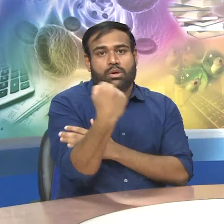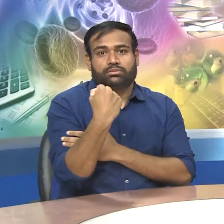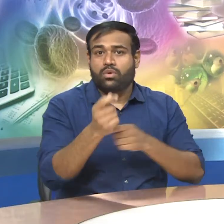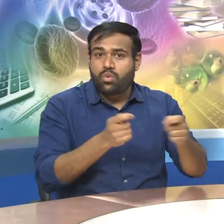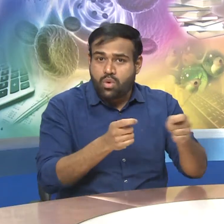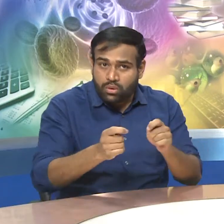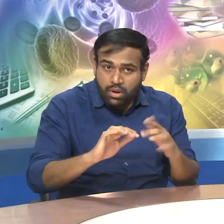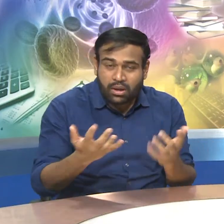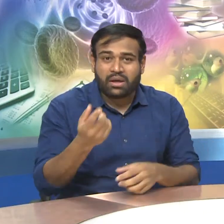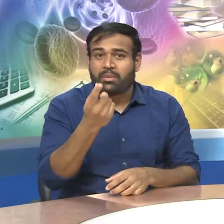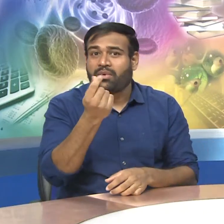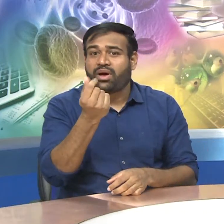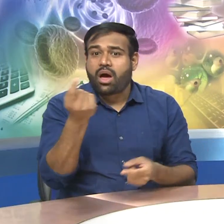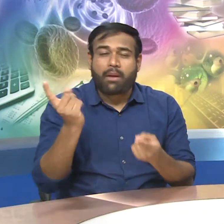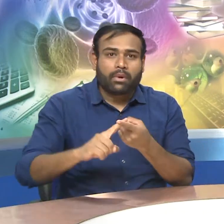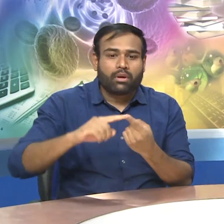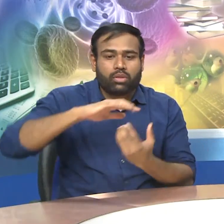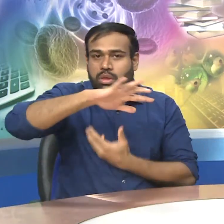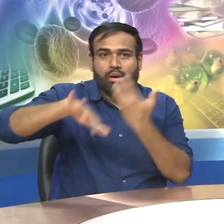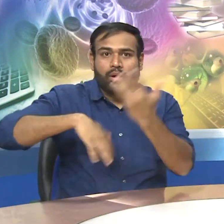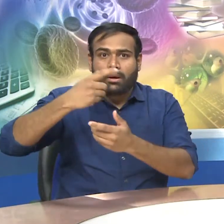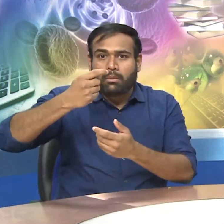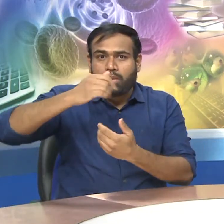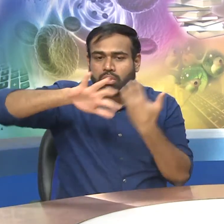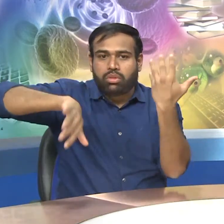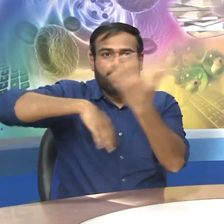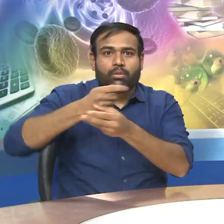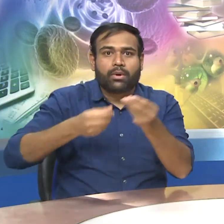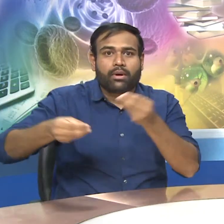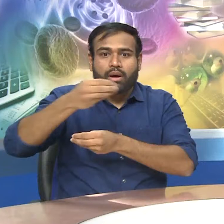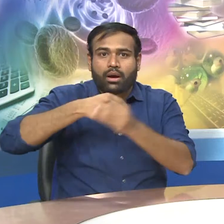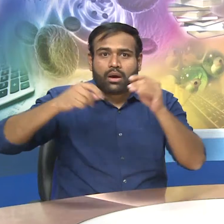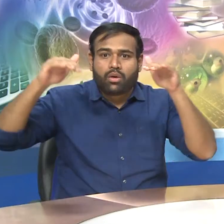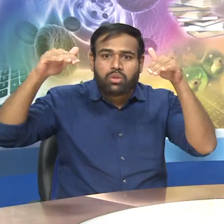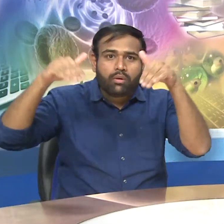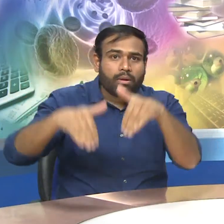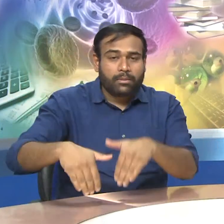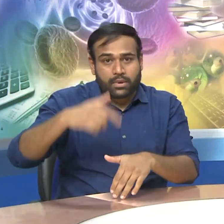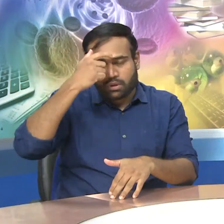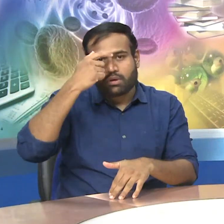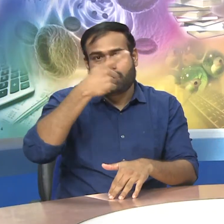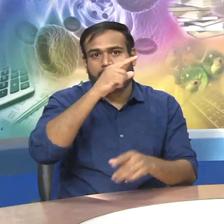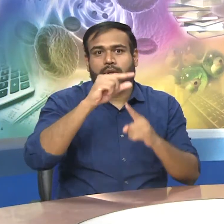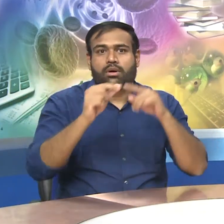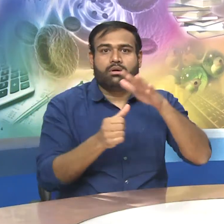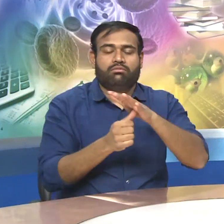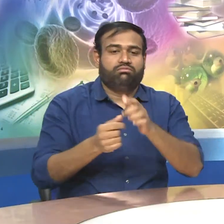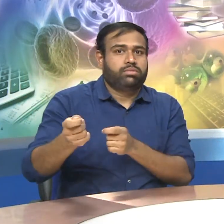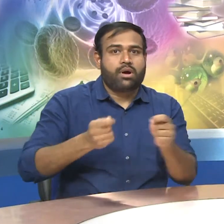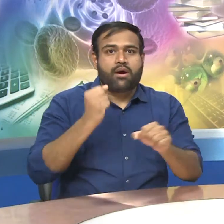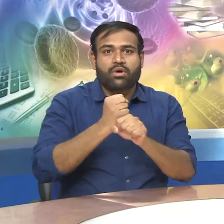external sources or from financial situations of crisis.